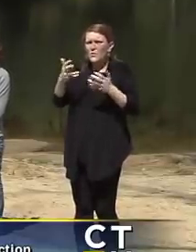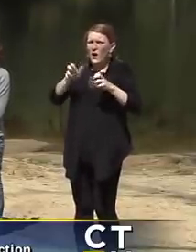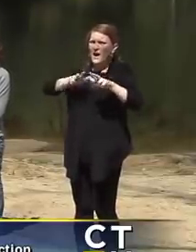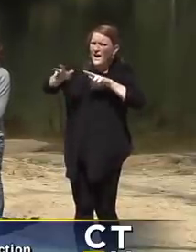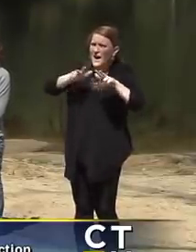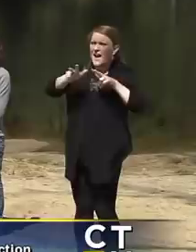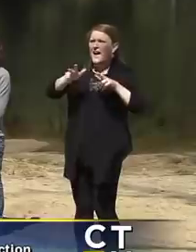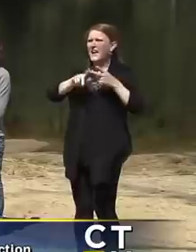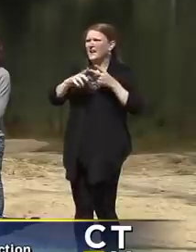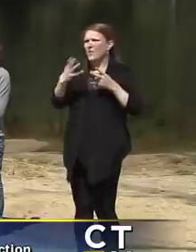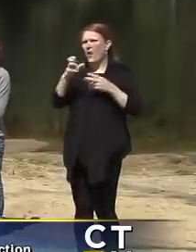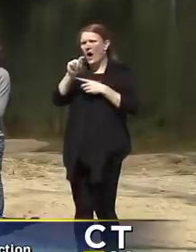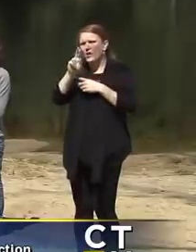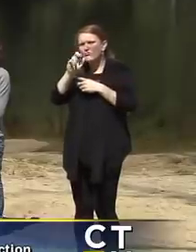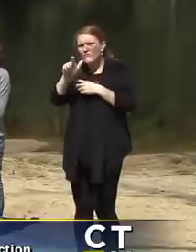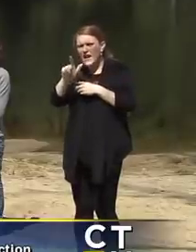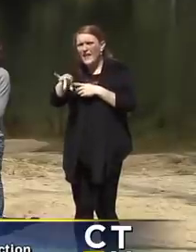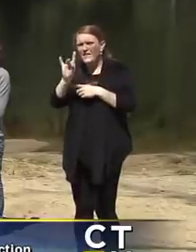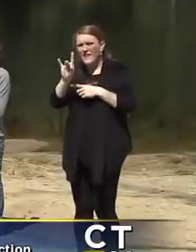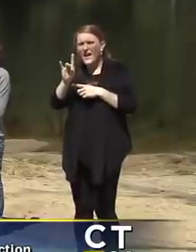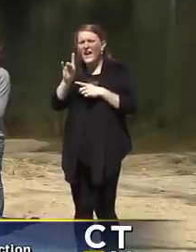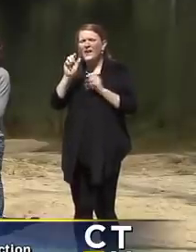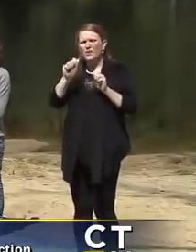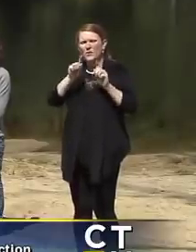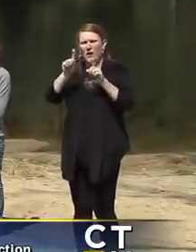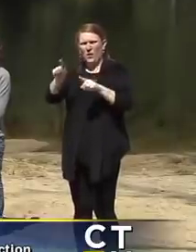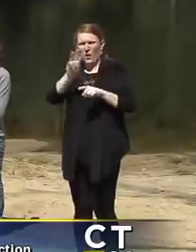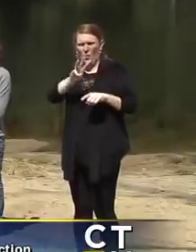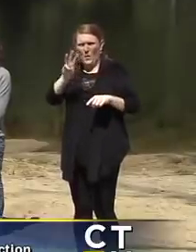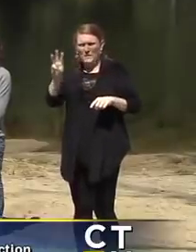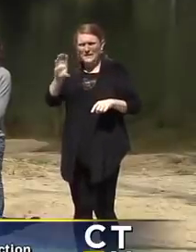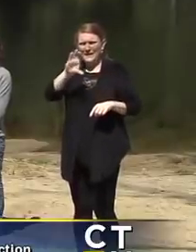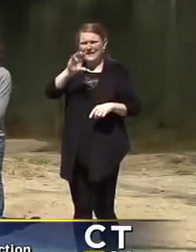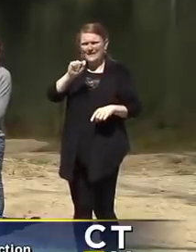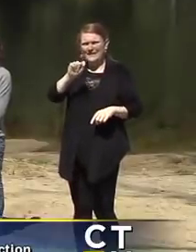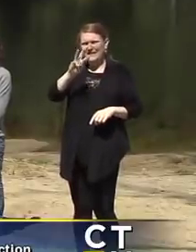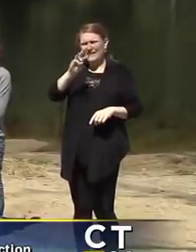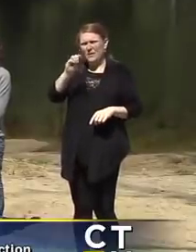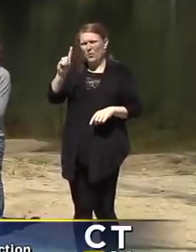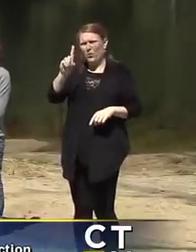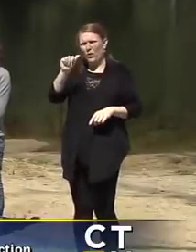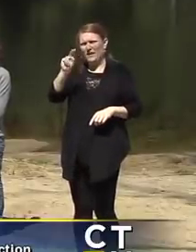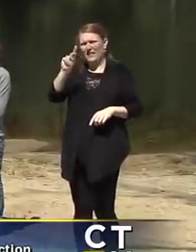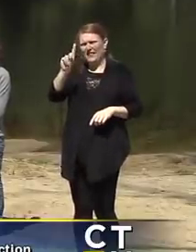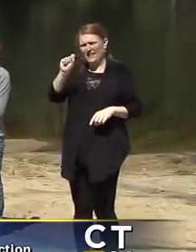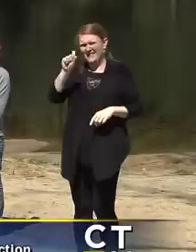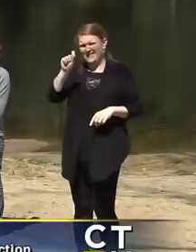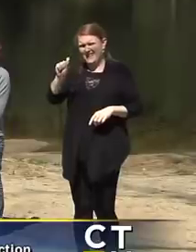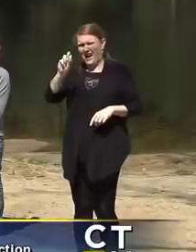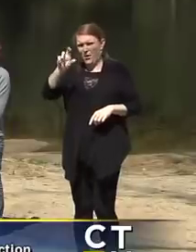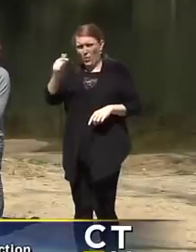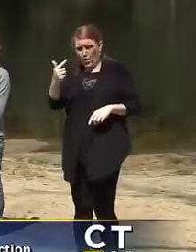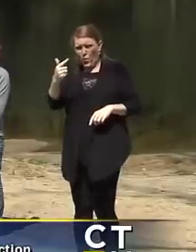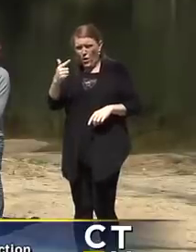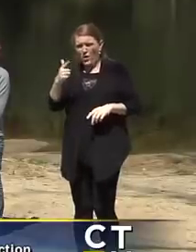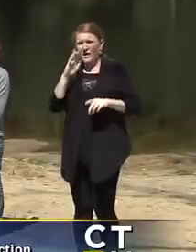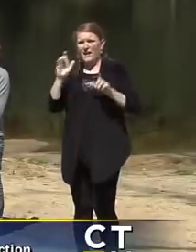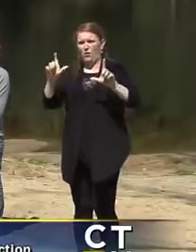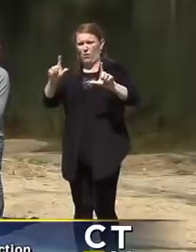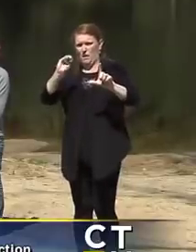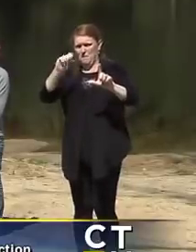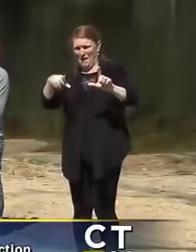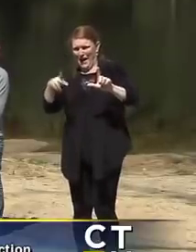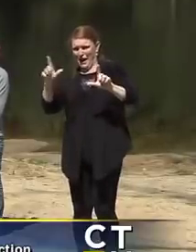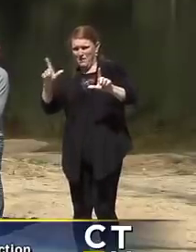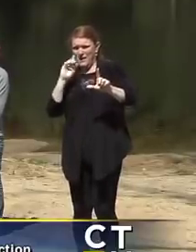hike, go to ctwoodlands.org. We have an interactive map that will show you all the blue trails and